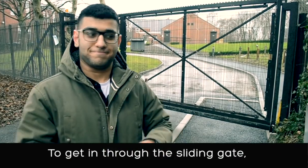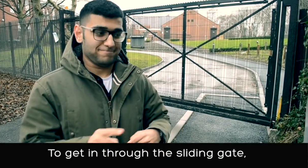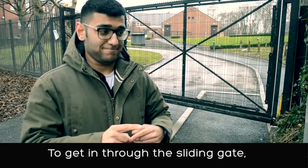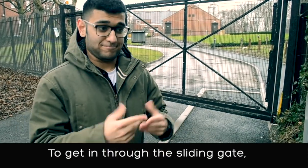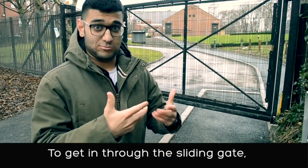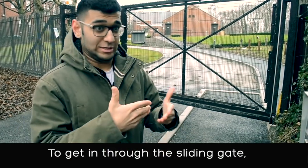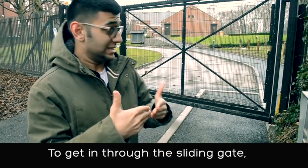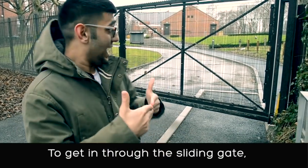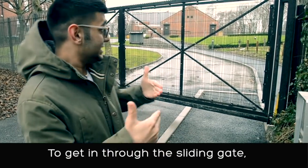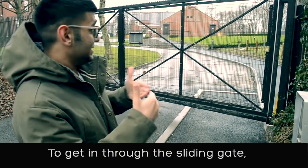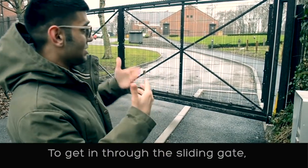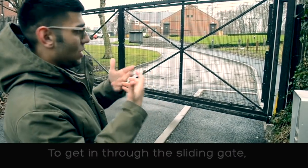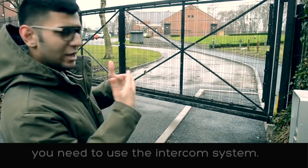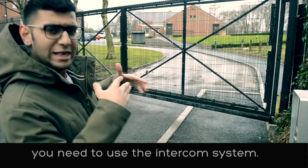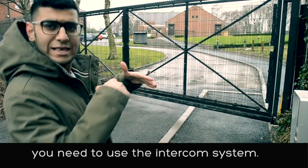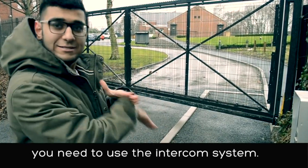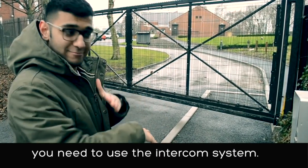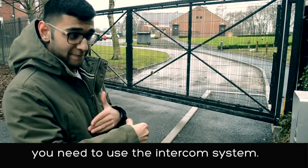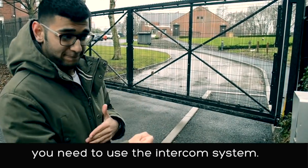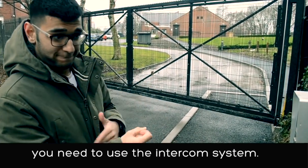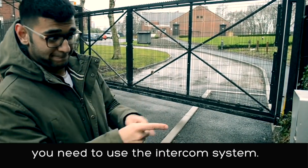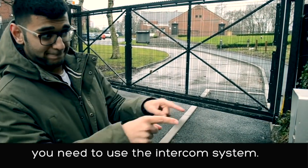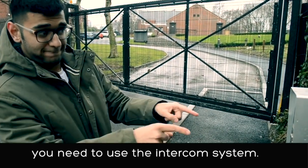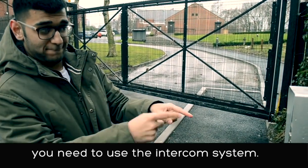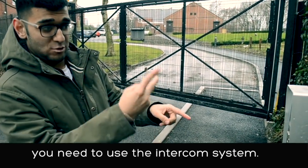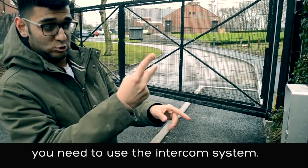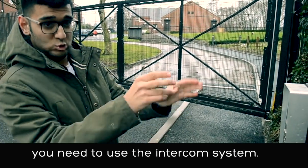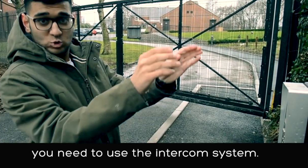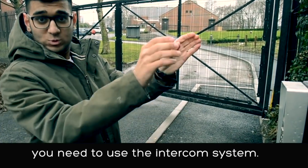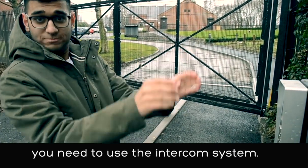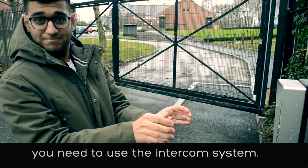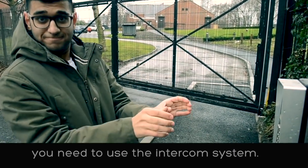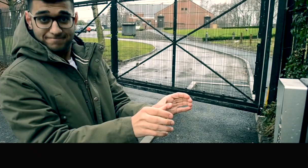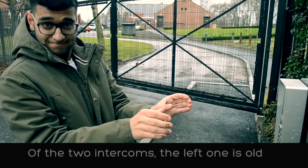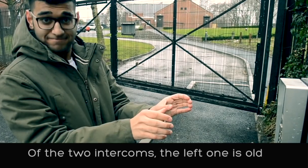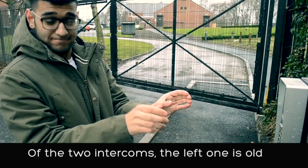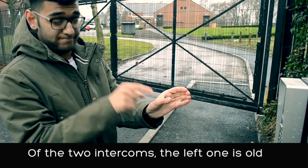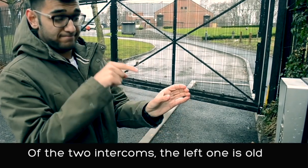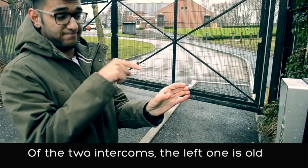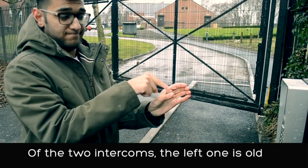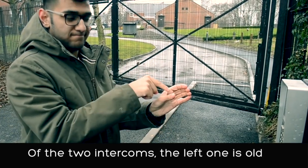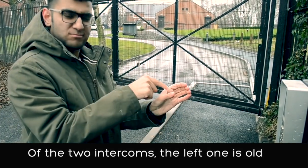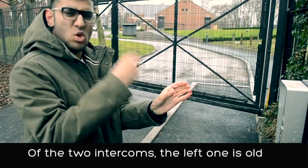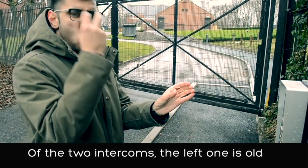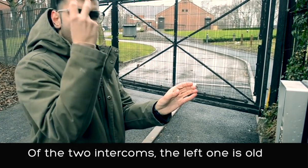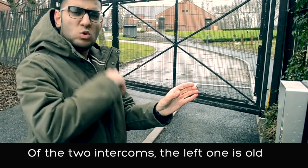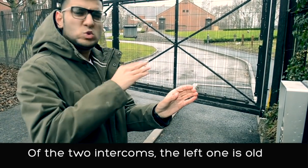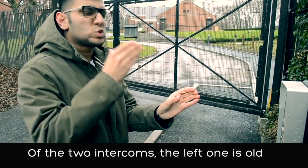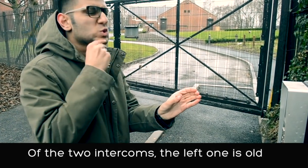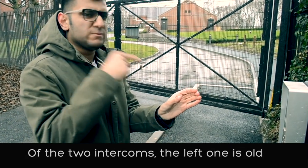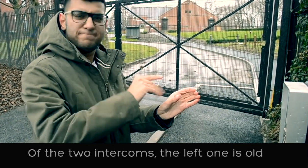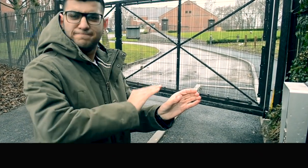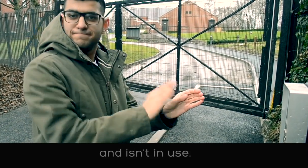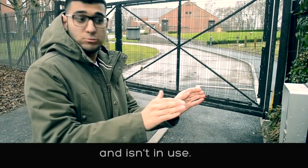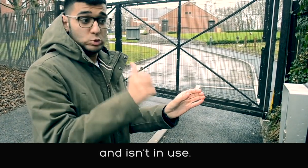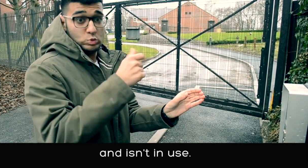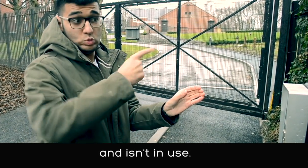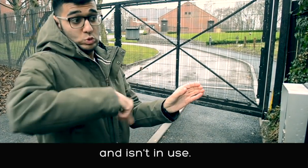To get in through the gate, you will need to use the intercom system. Of the two intercoms, the left is old and isn't